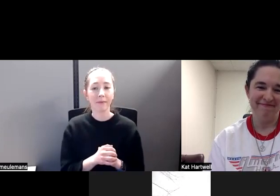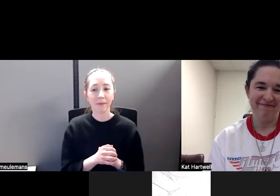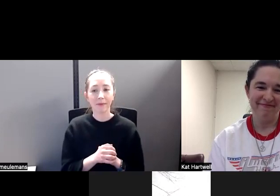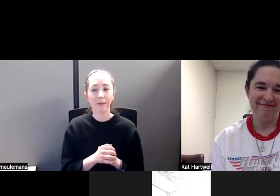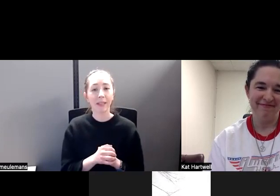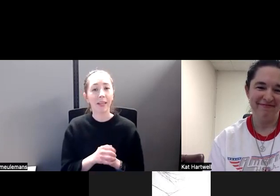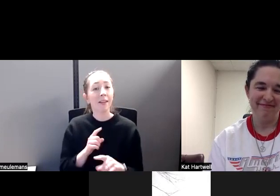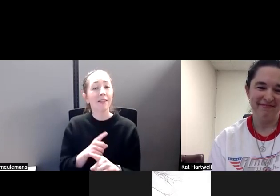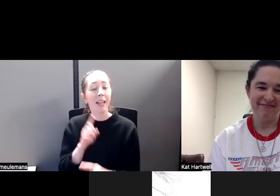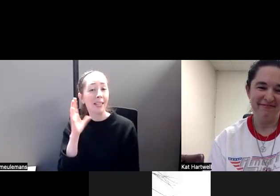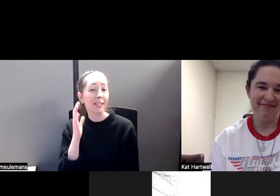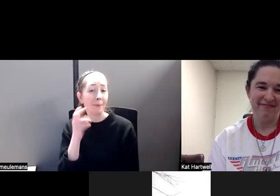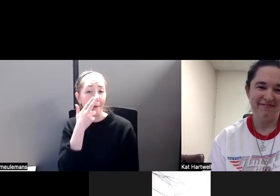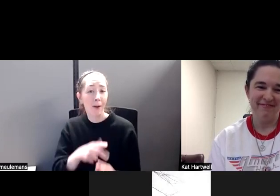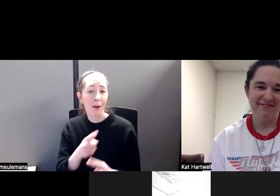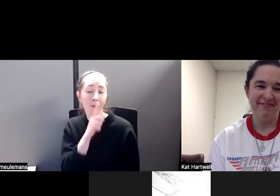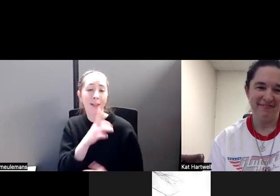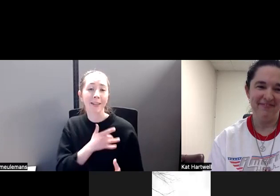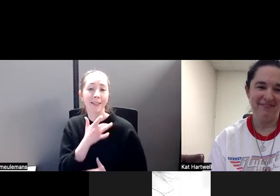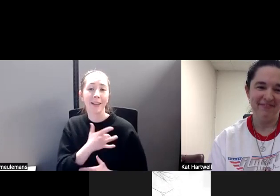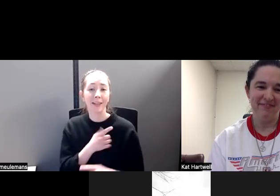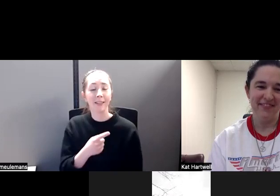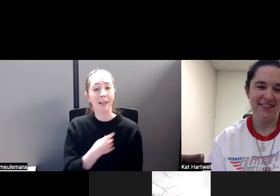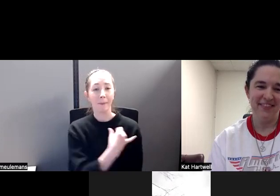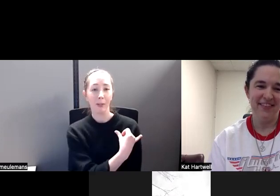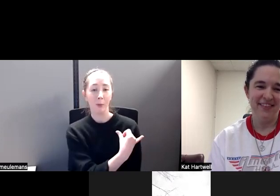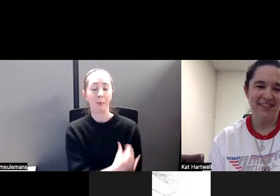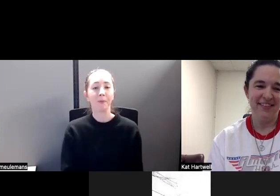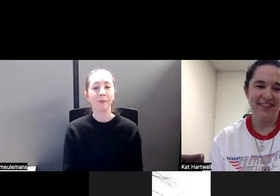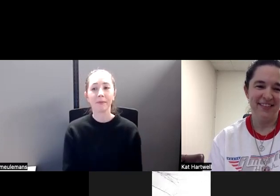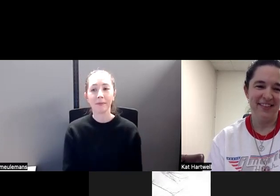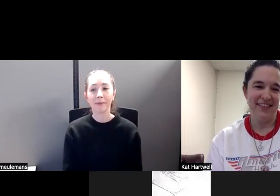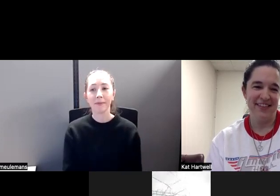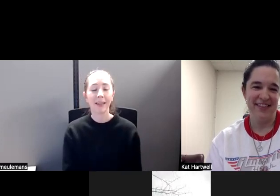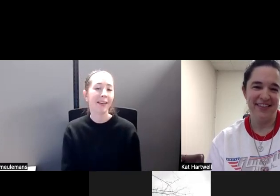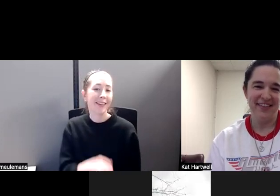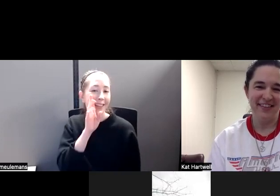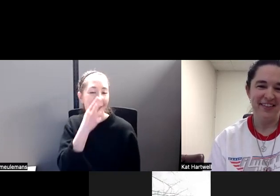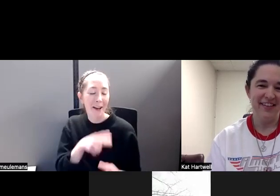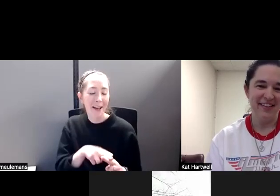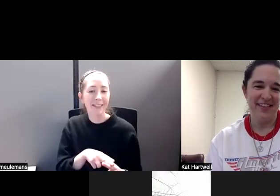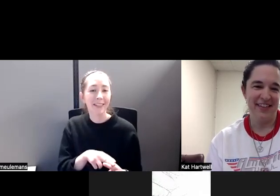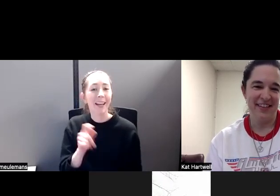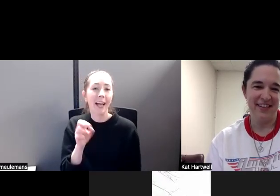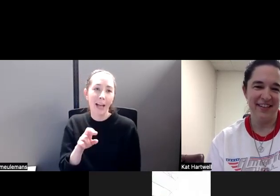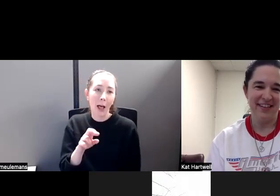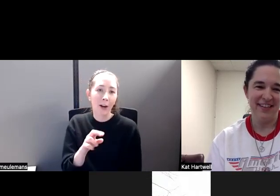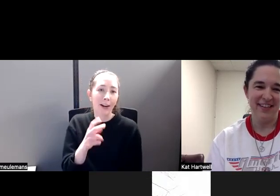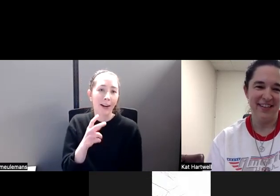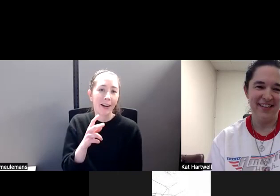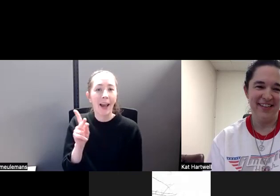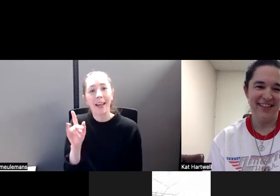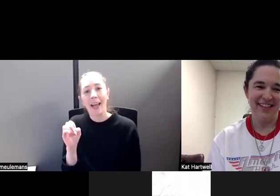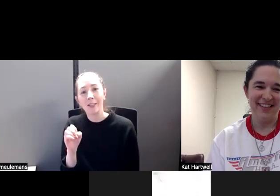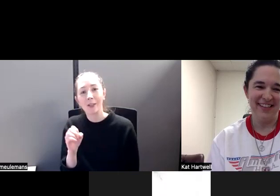Looks like a fun one. So I'm excited. Me too. Yeah, it's fun. And Tyler and Kat. So like